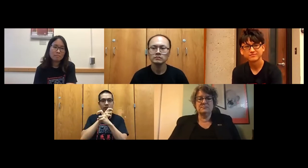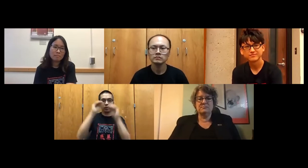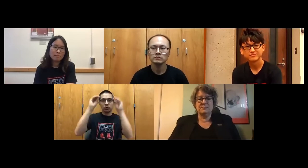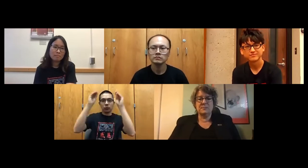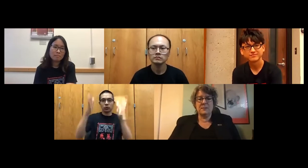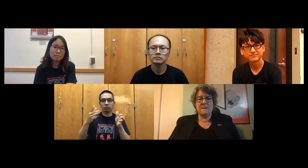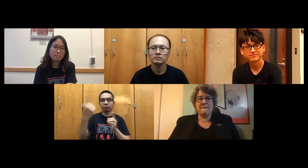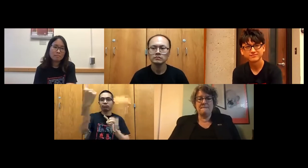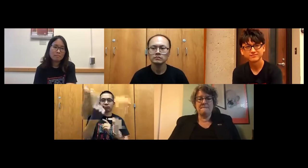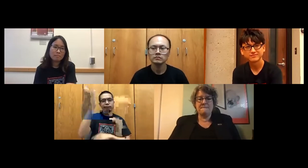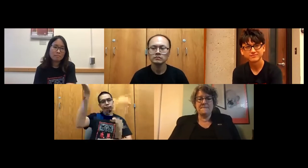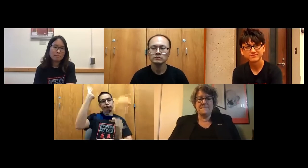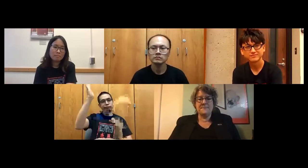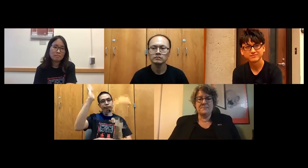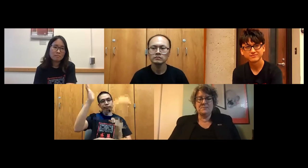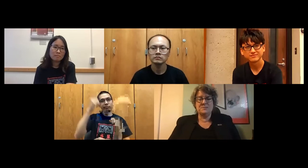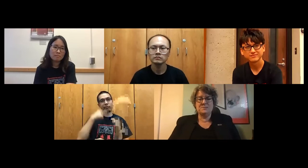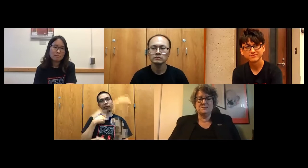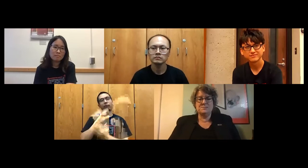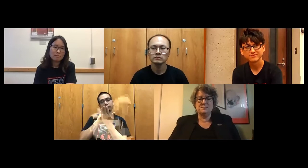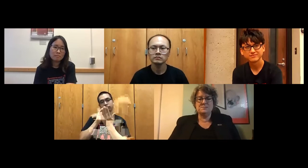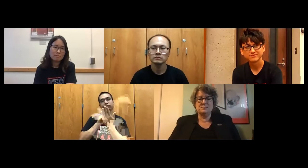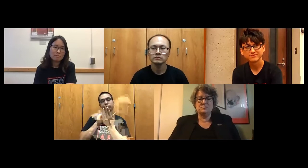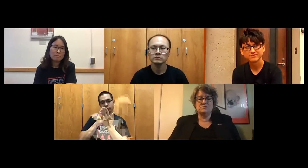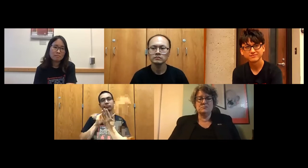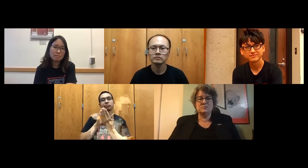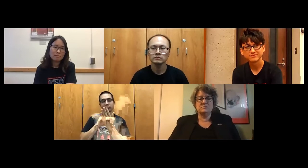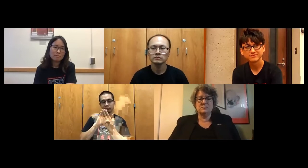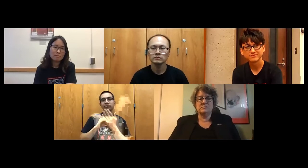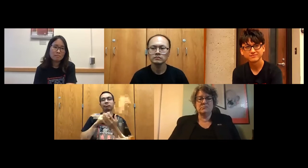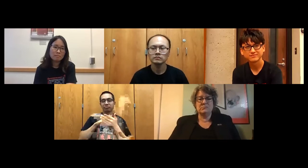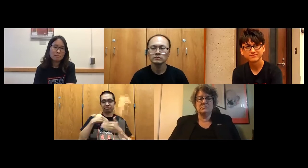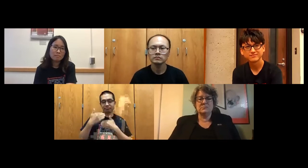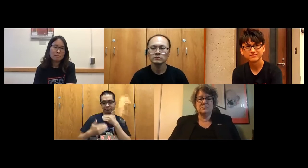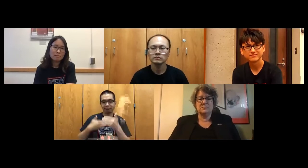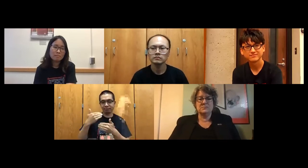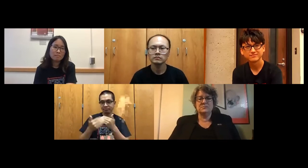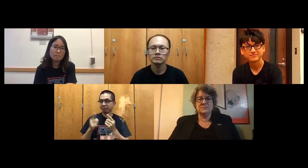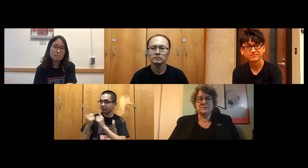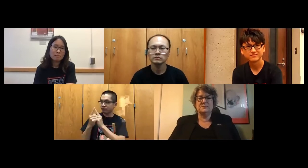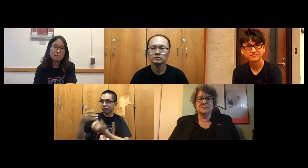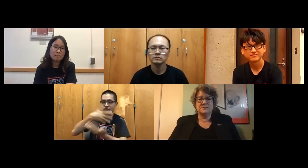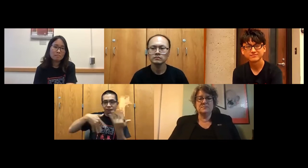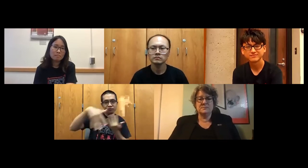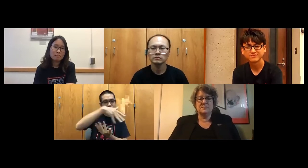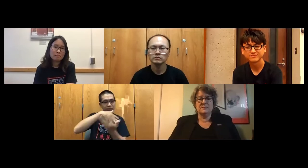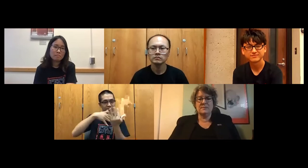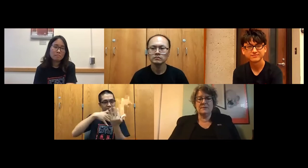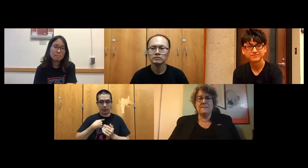them. We actually had a teacher from Austria come and talk with